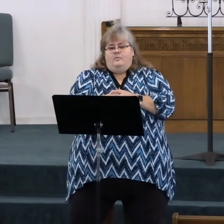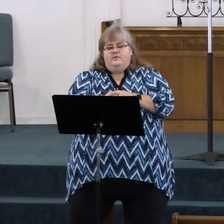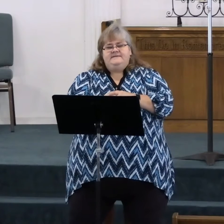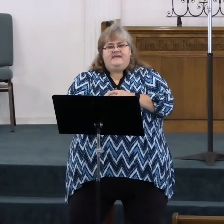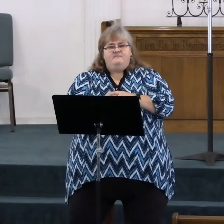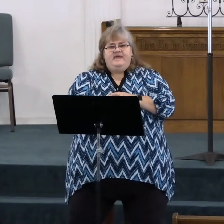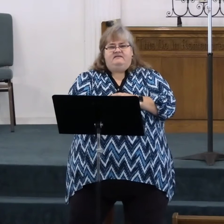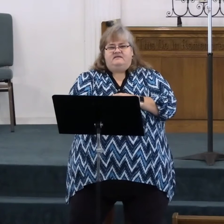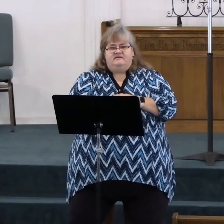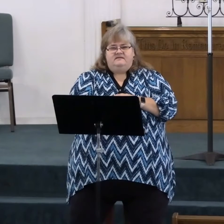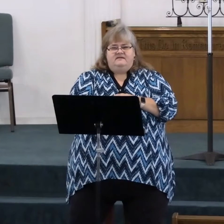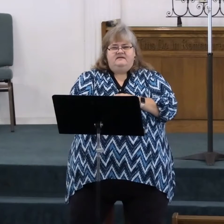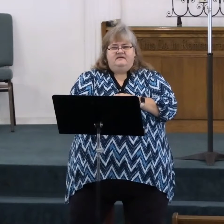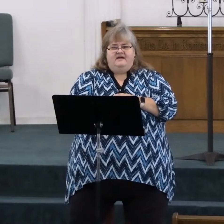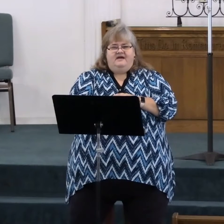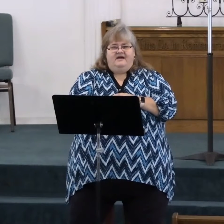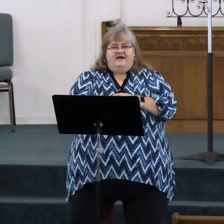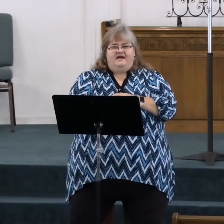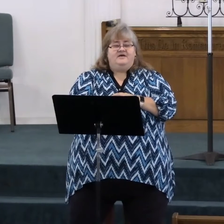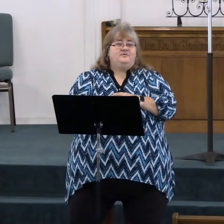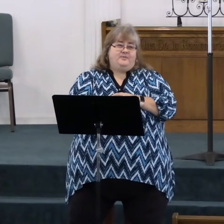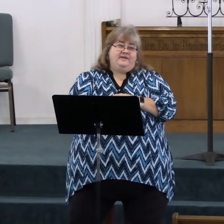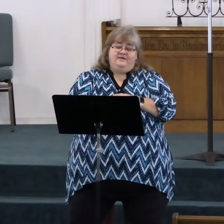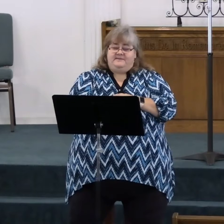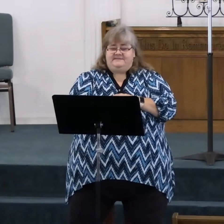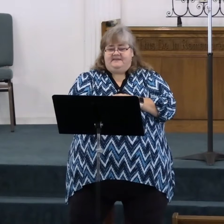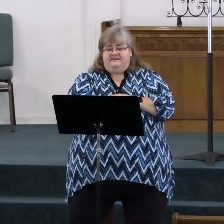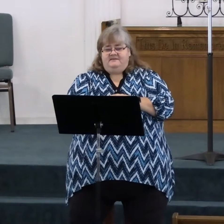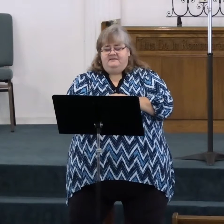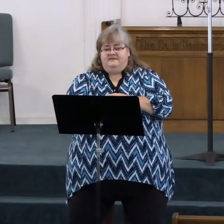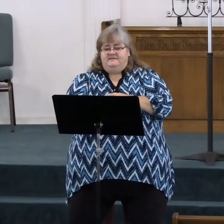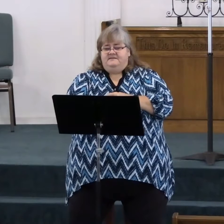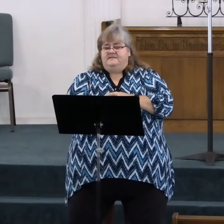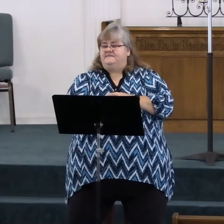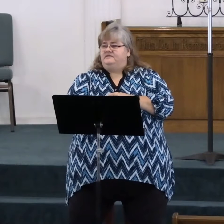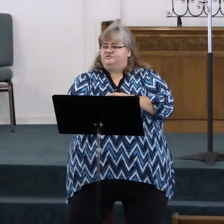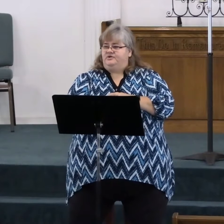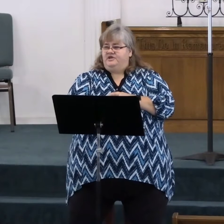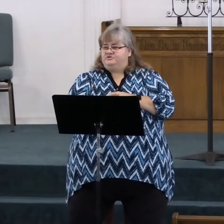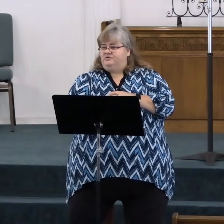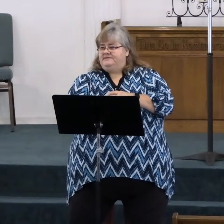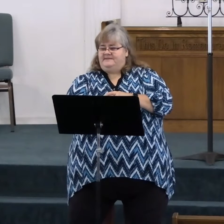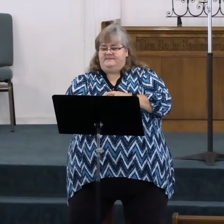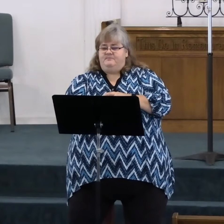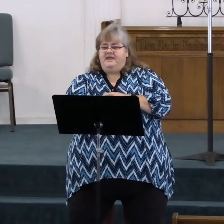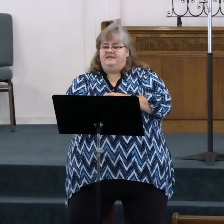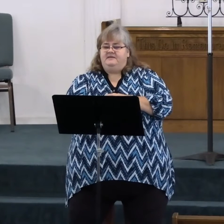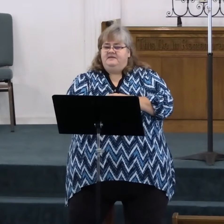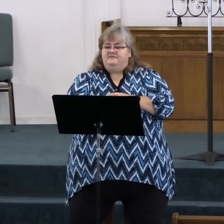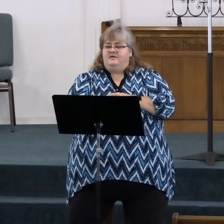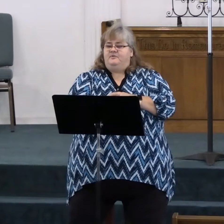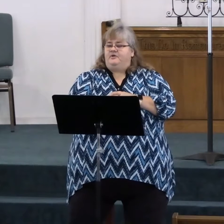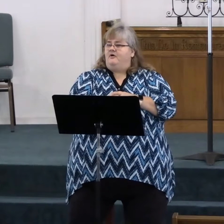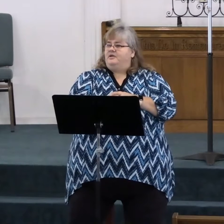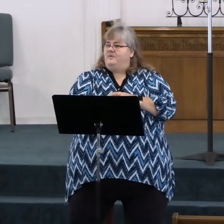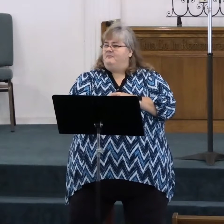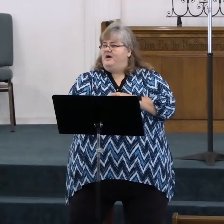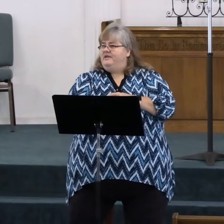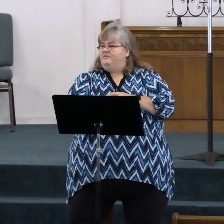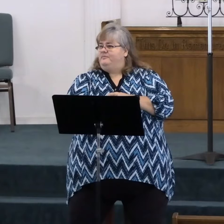What does that mean? I thought it was pretty interesting. It surely doesn't mean that we're talking about buying it with